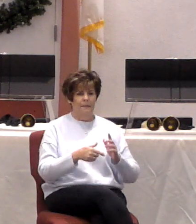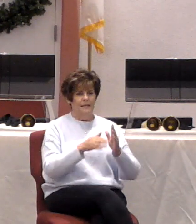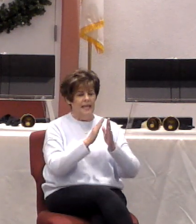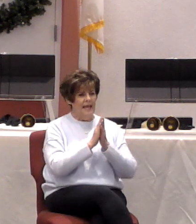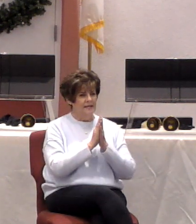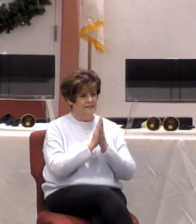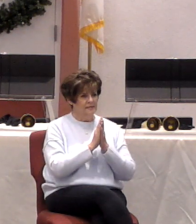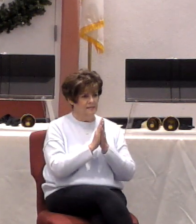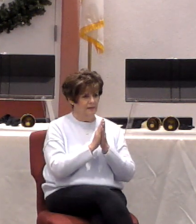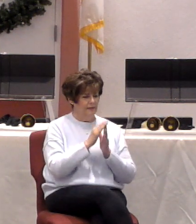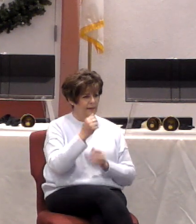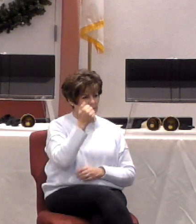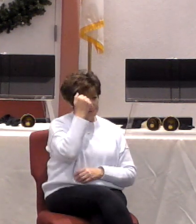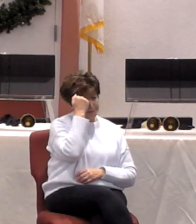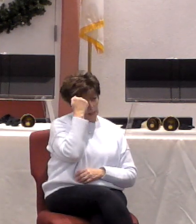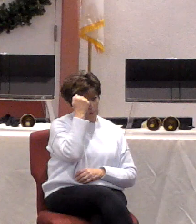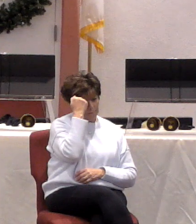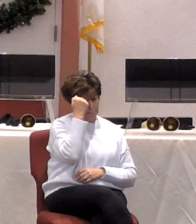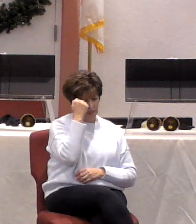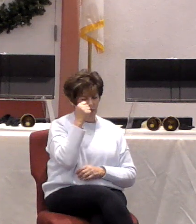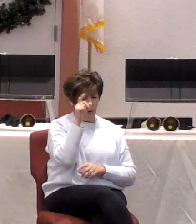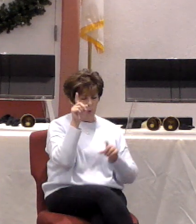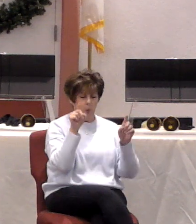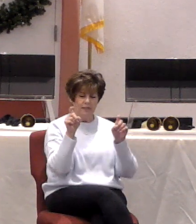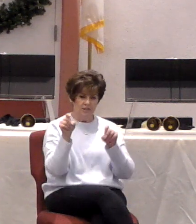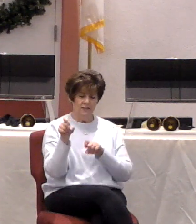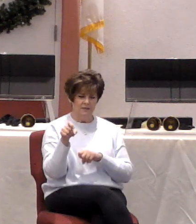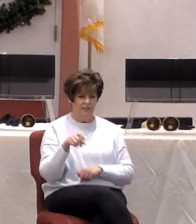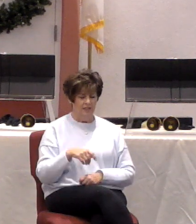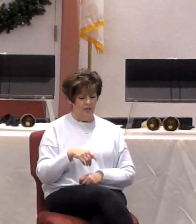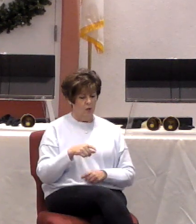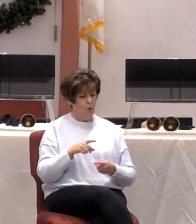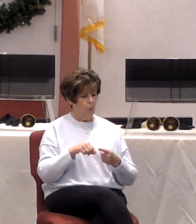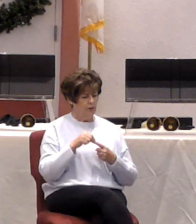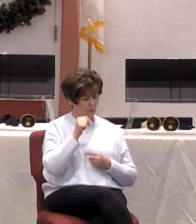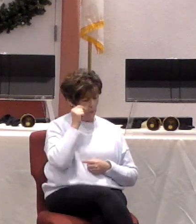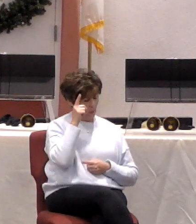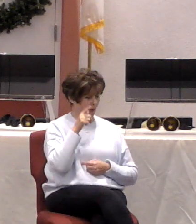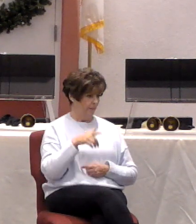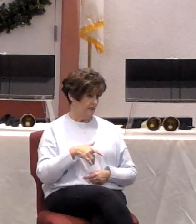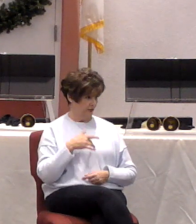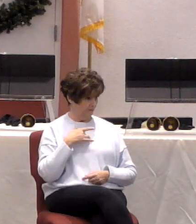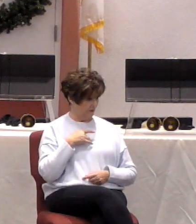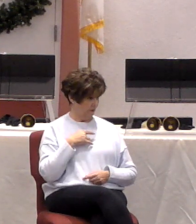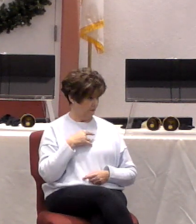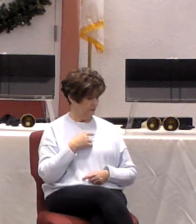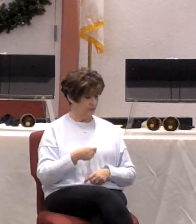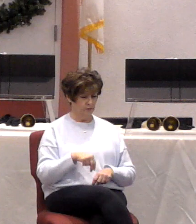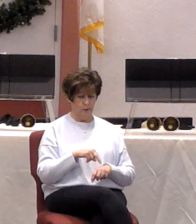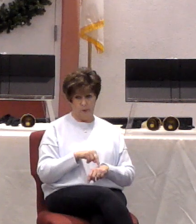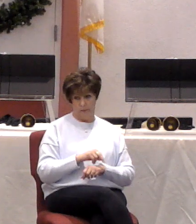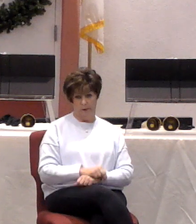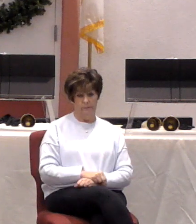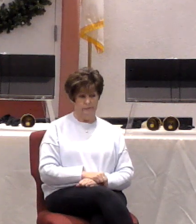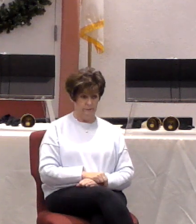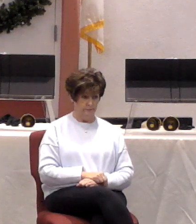ordinary? Did you feel like just a normal human being? You didn't wake up with any superpowers. You weren't tempted to save the world. You